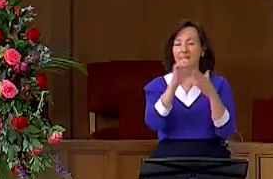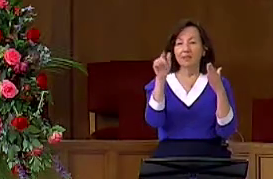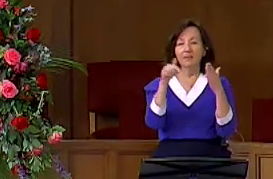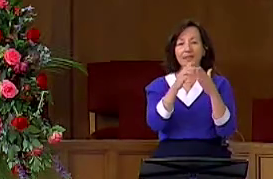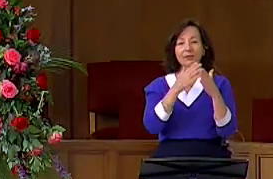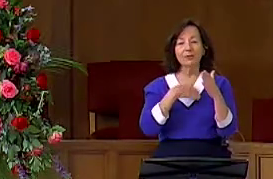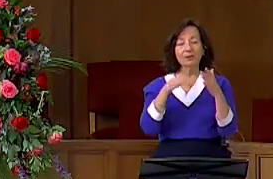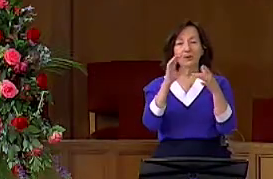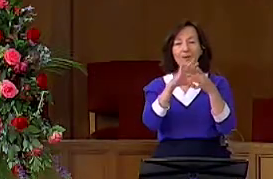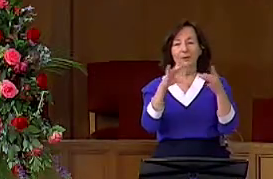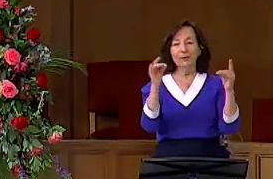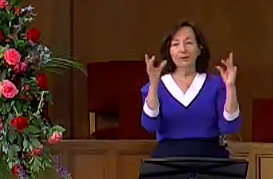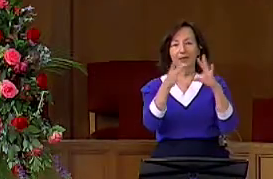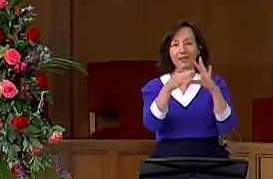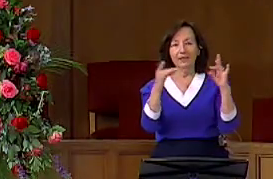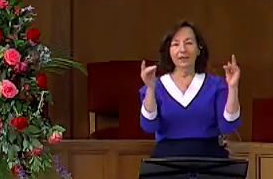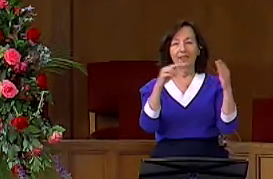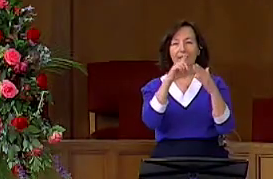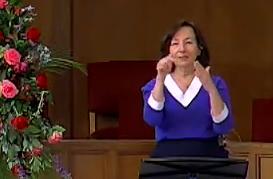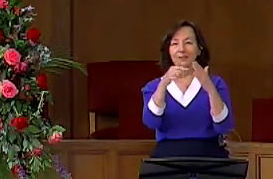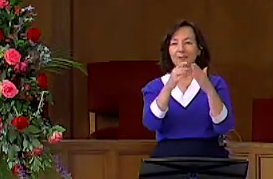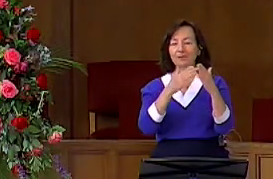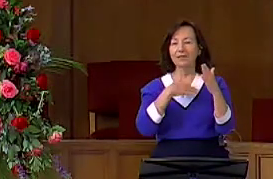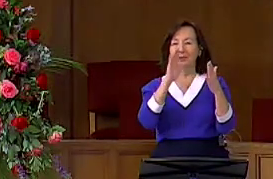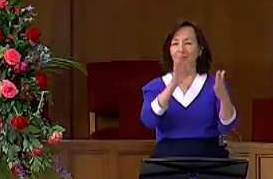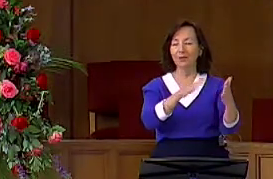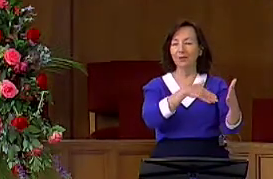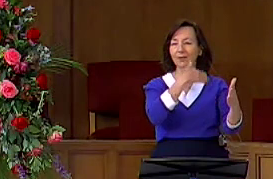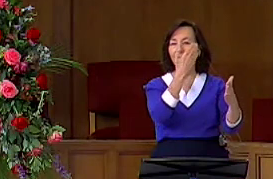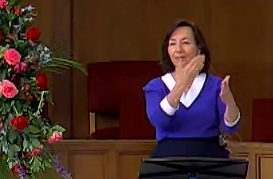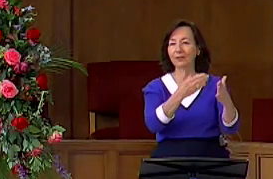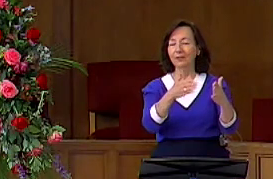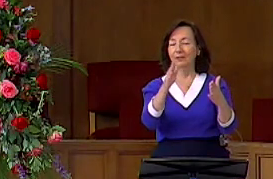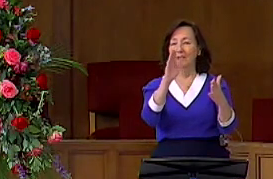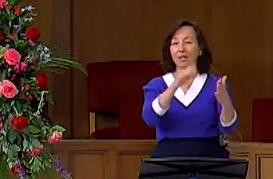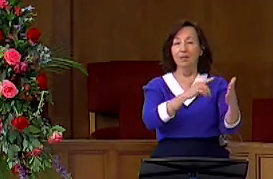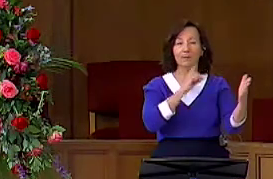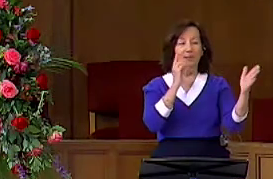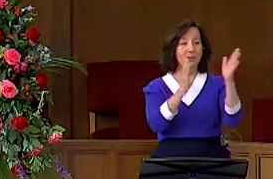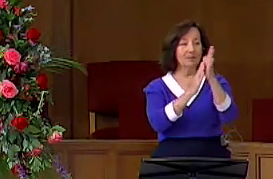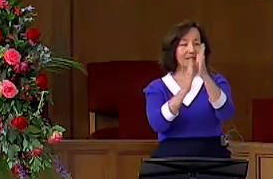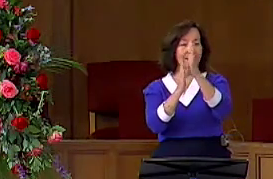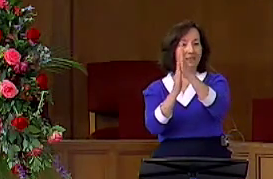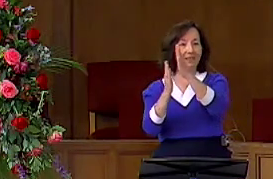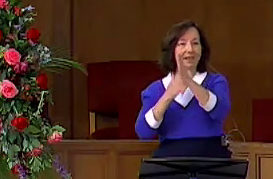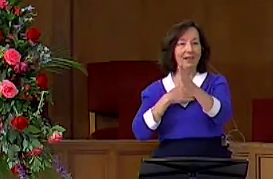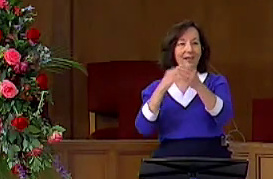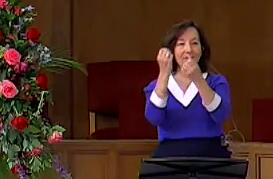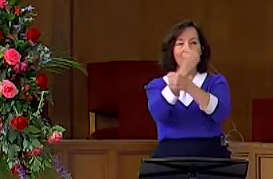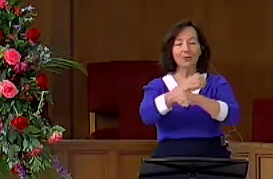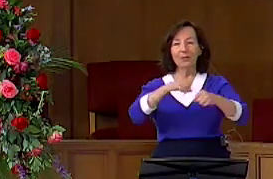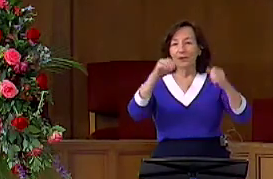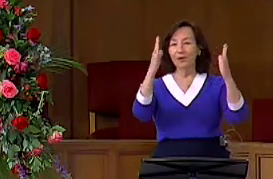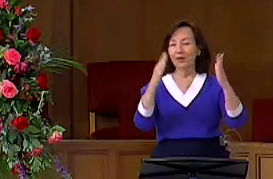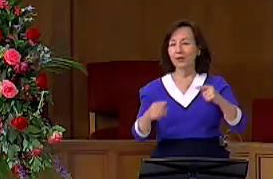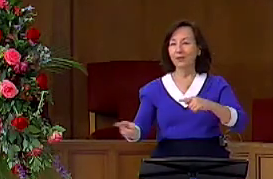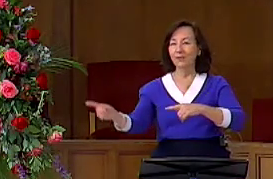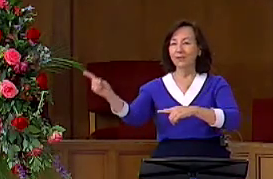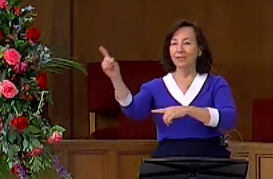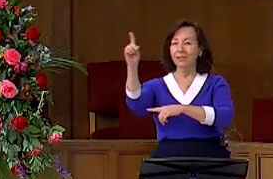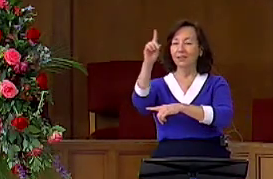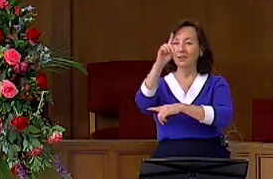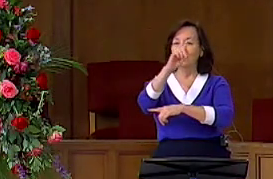This is my story, this is my song, praising my Savior all